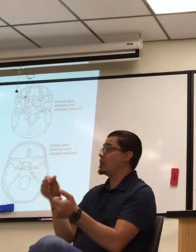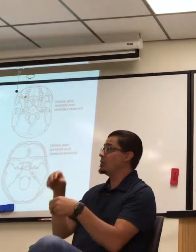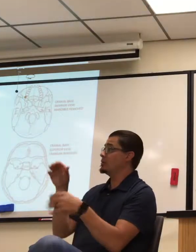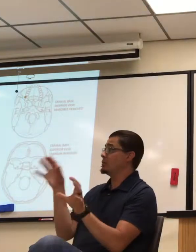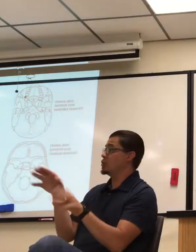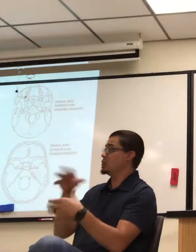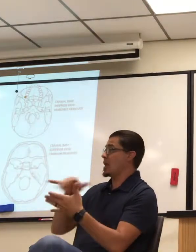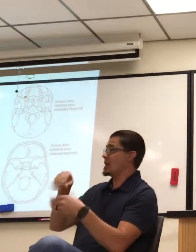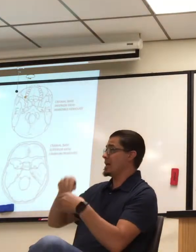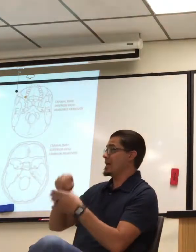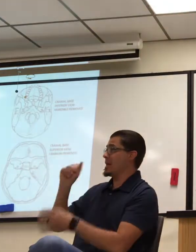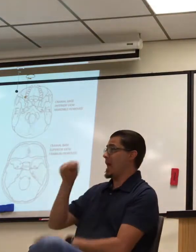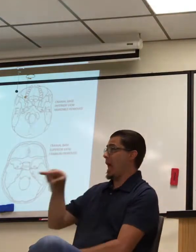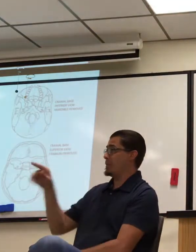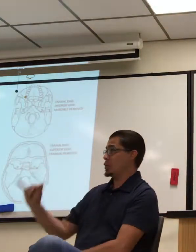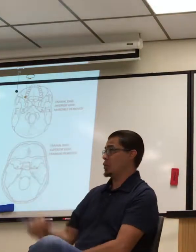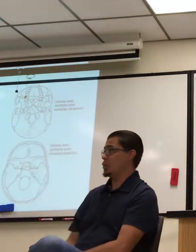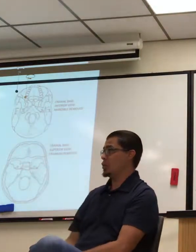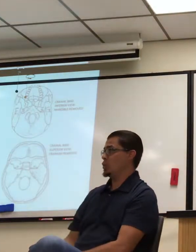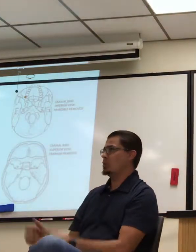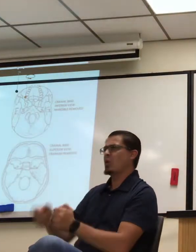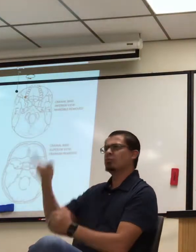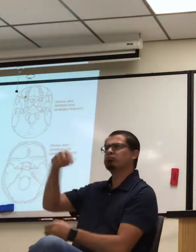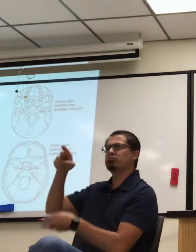for those of you that use it. I think most of you do.